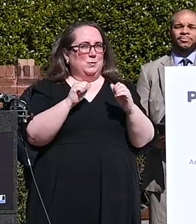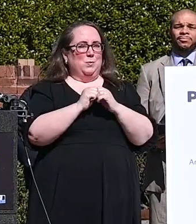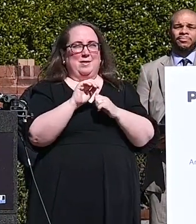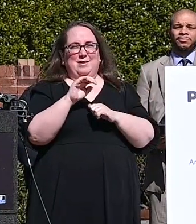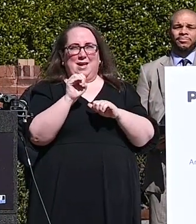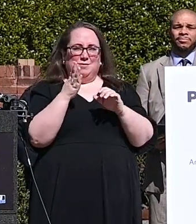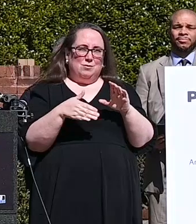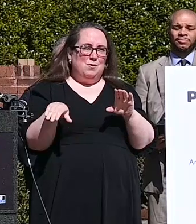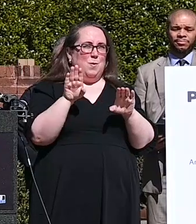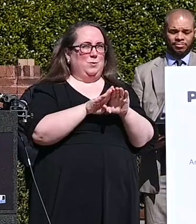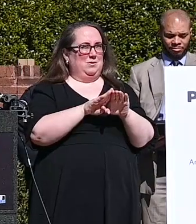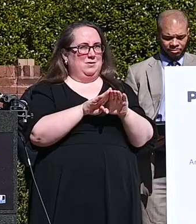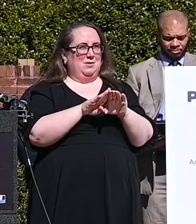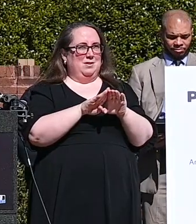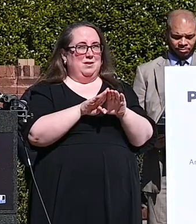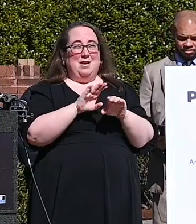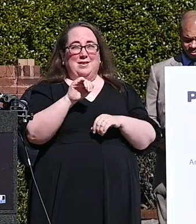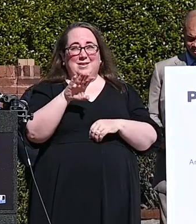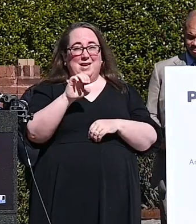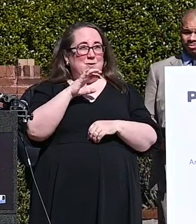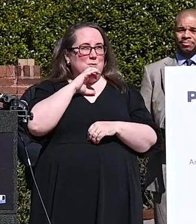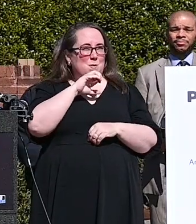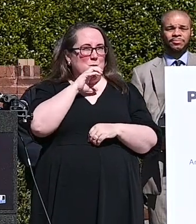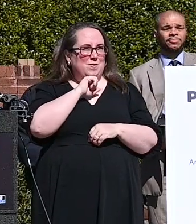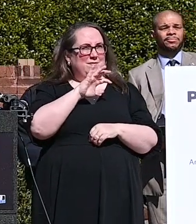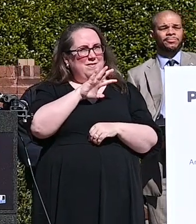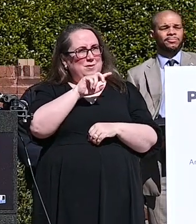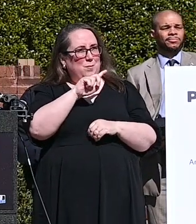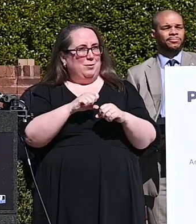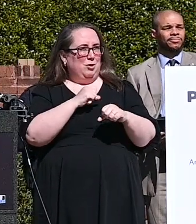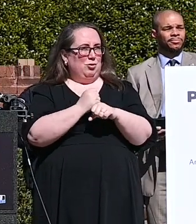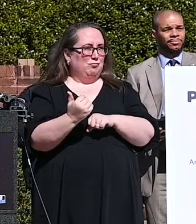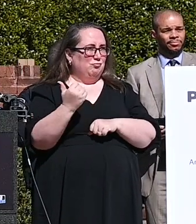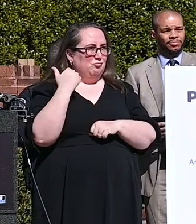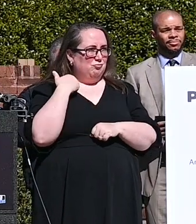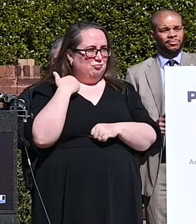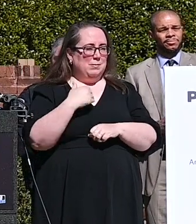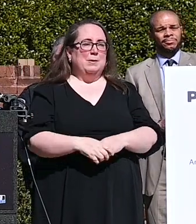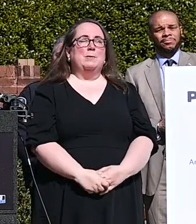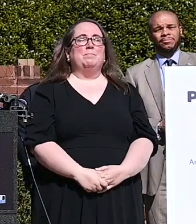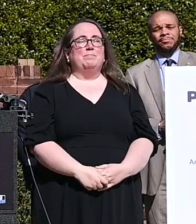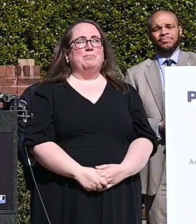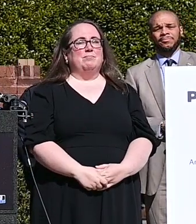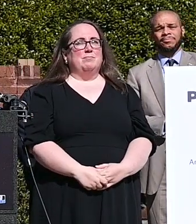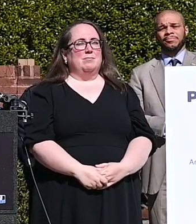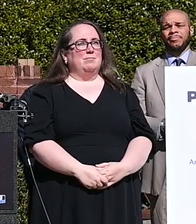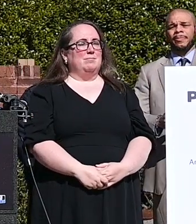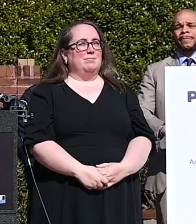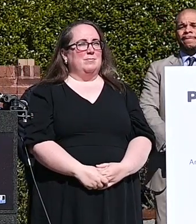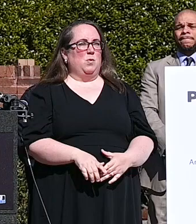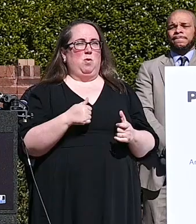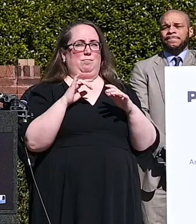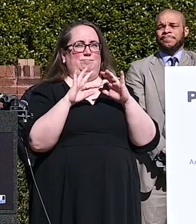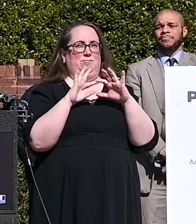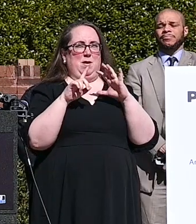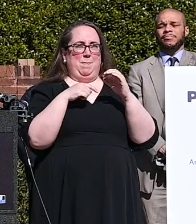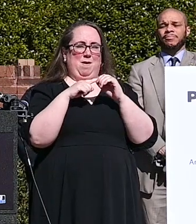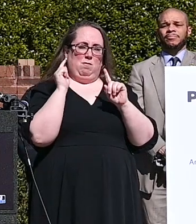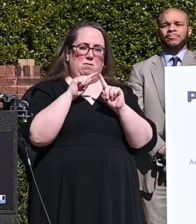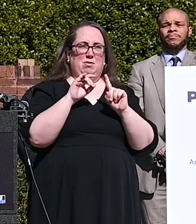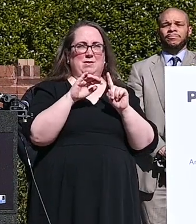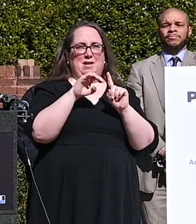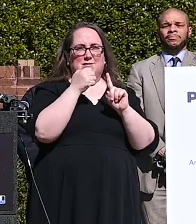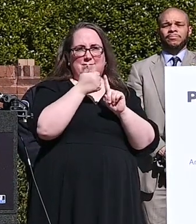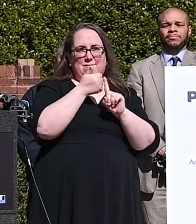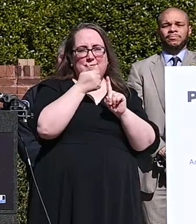closure of a 50-year-old cold case homicide. So, we're going to tell you a little bit about the case itself. We're